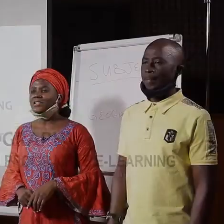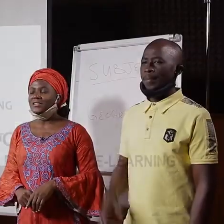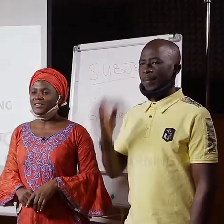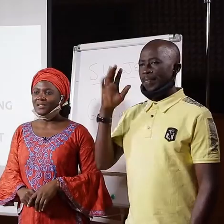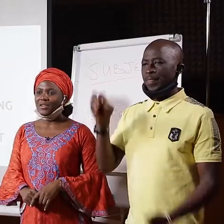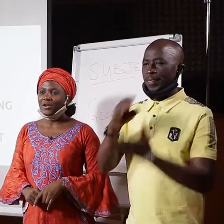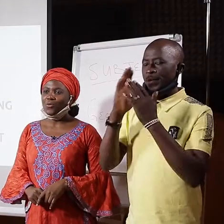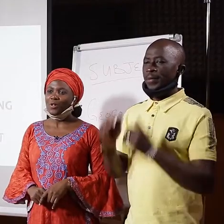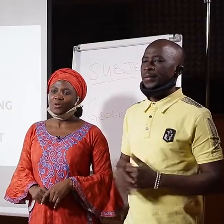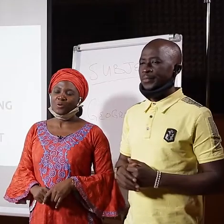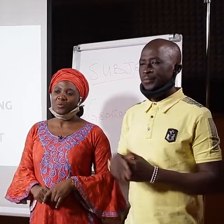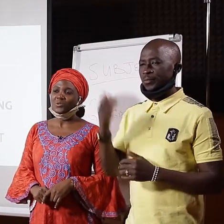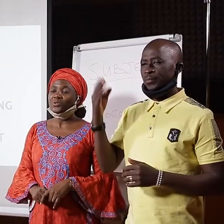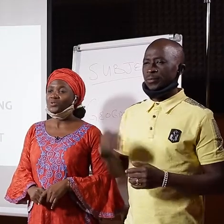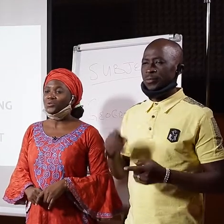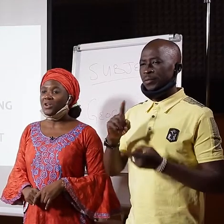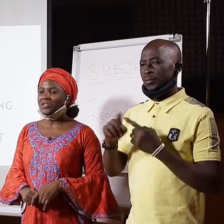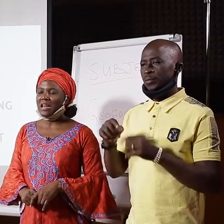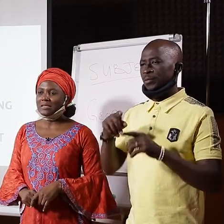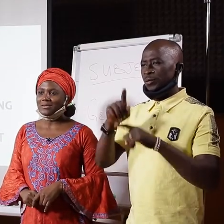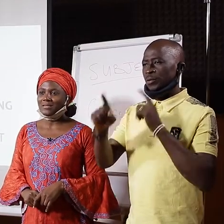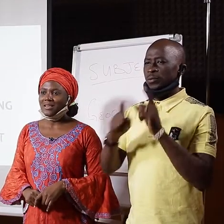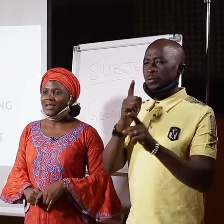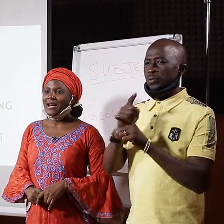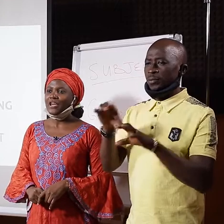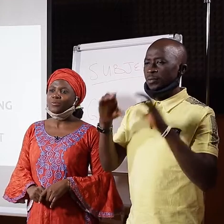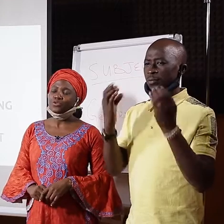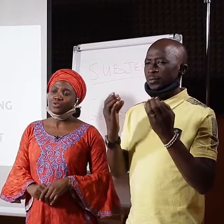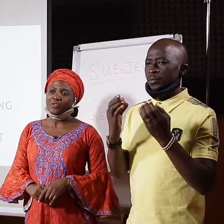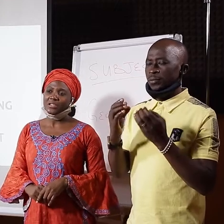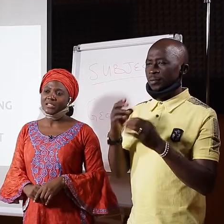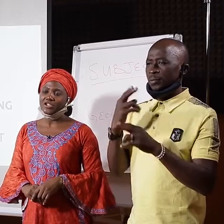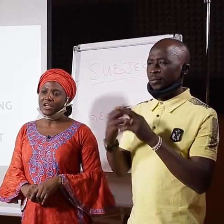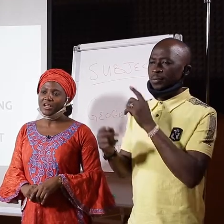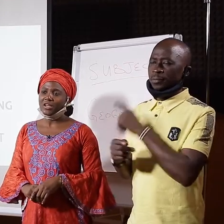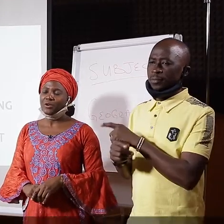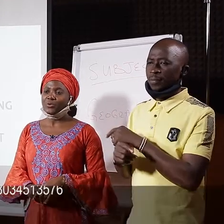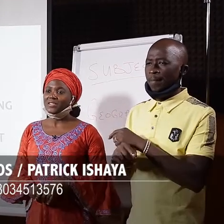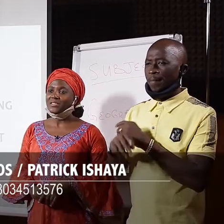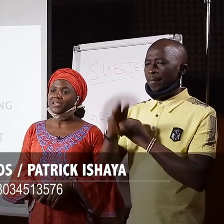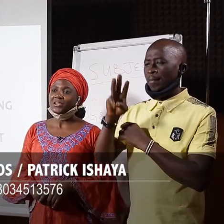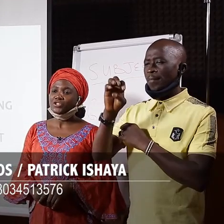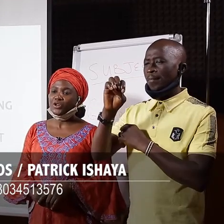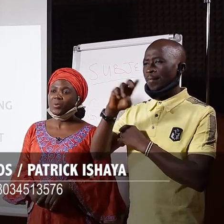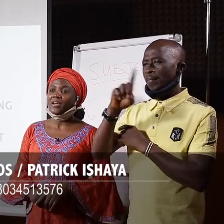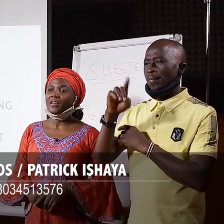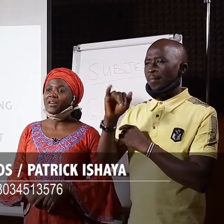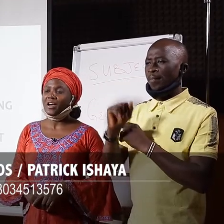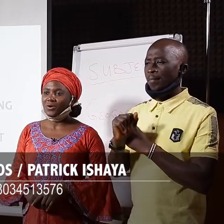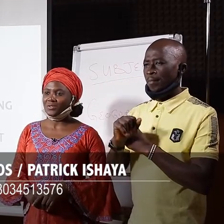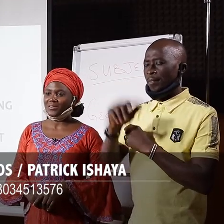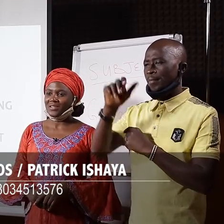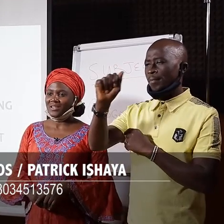Hello learners, welcome to the geography class. I am your geography teacher, Wizzy